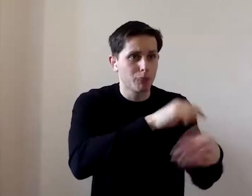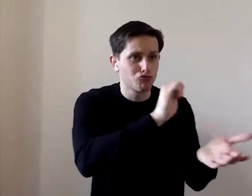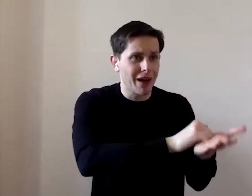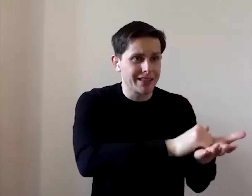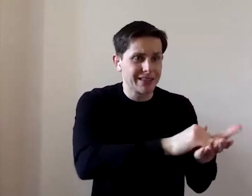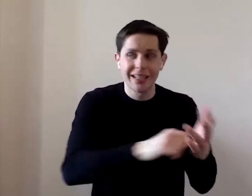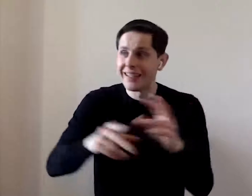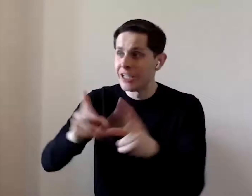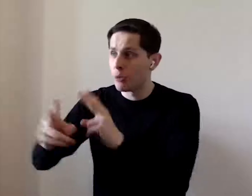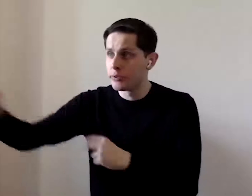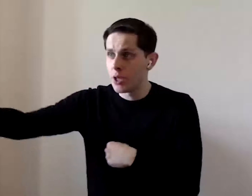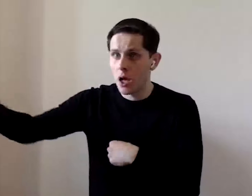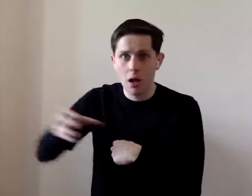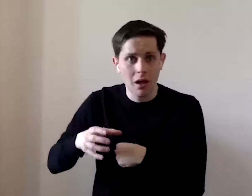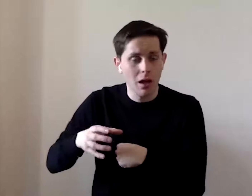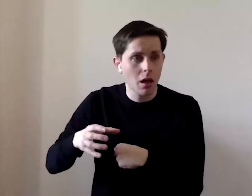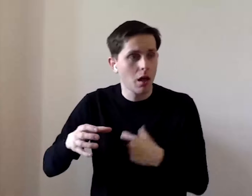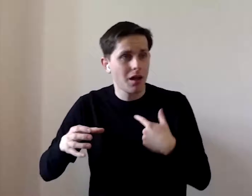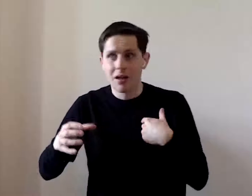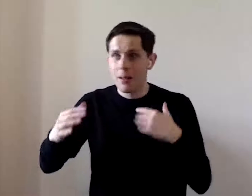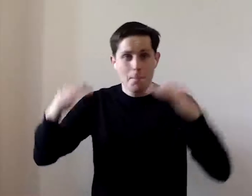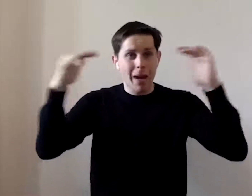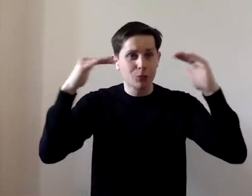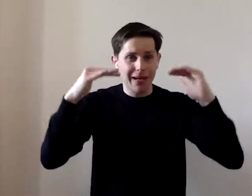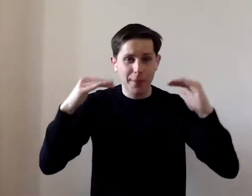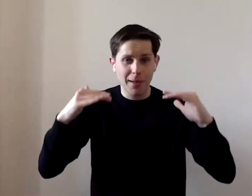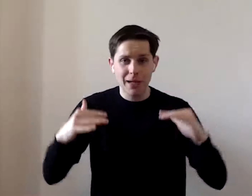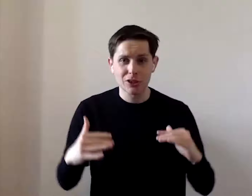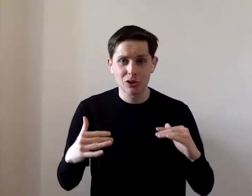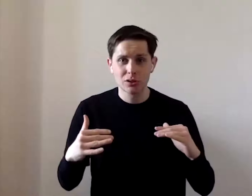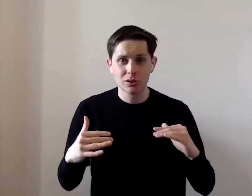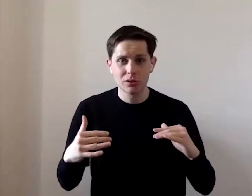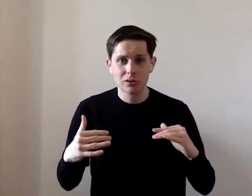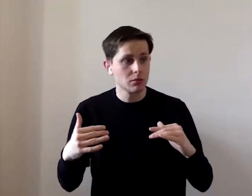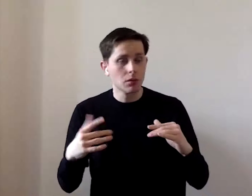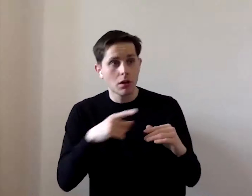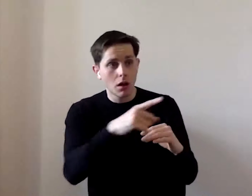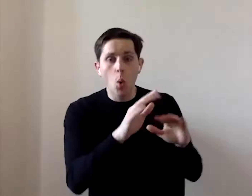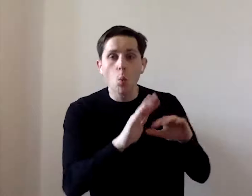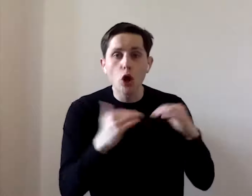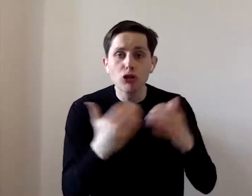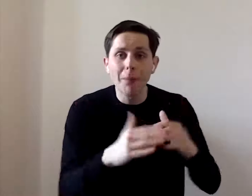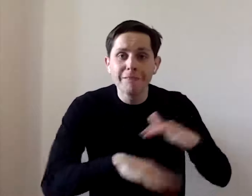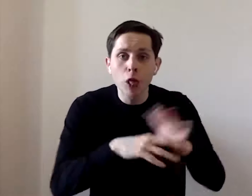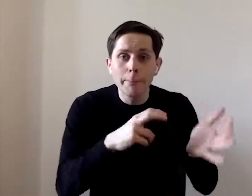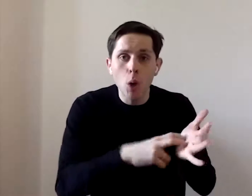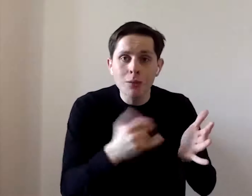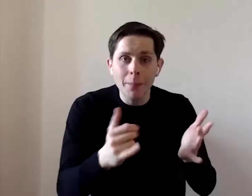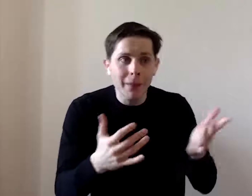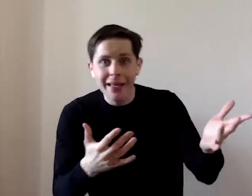slot because of COVID, but I'd also need to have an interpreter present. So I'd need to make sure that the interpreter was there as well as my time